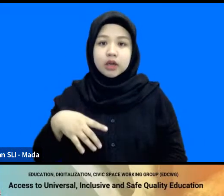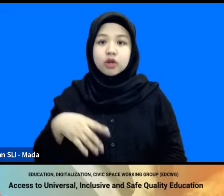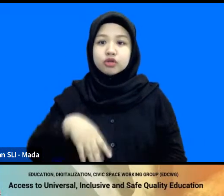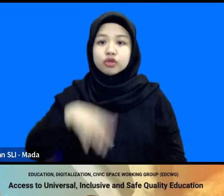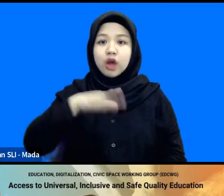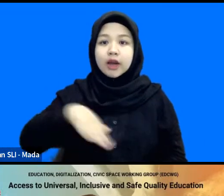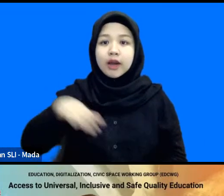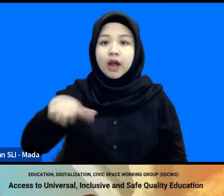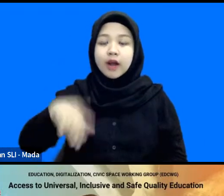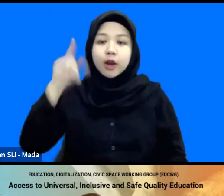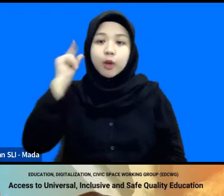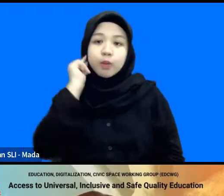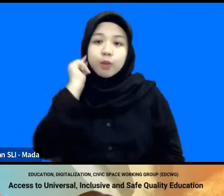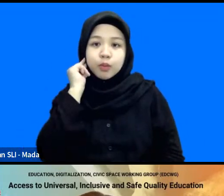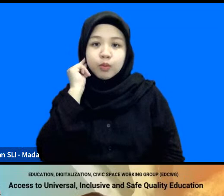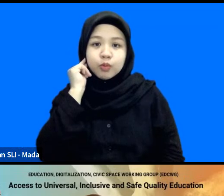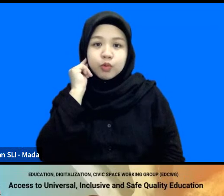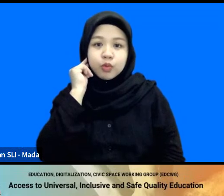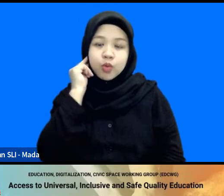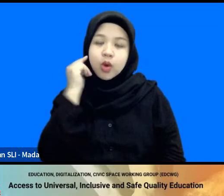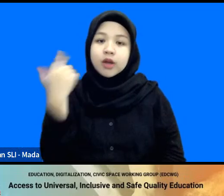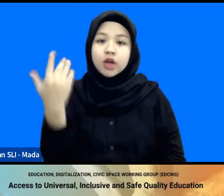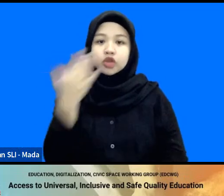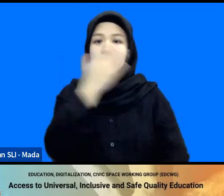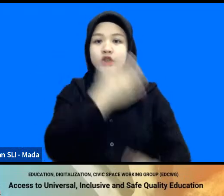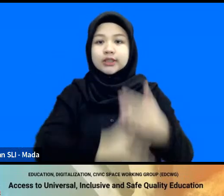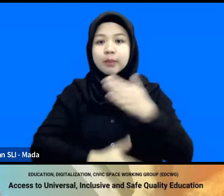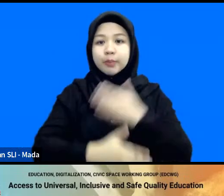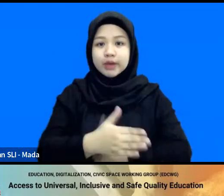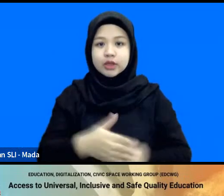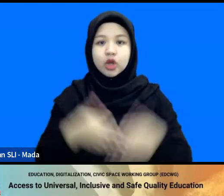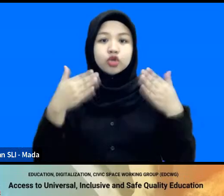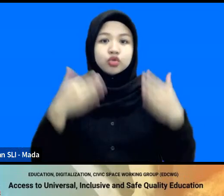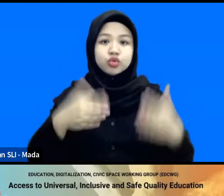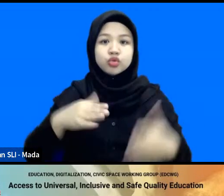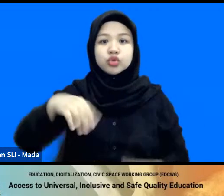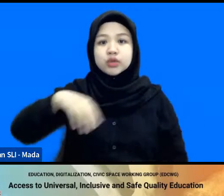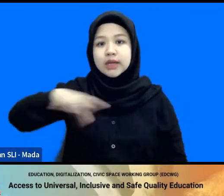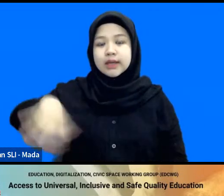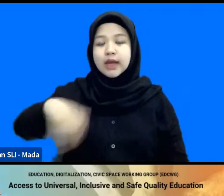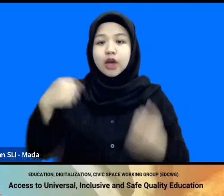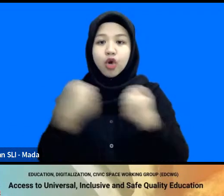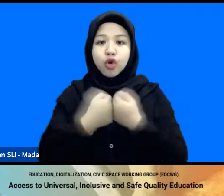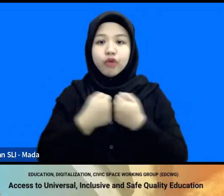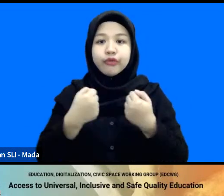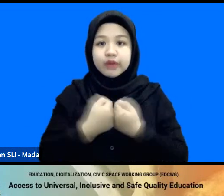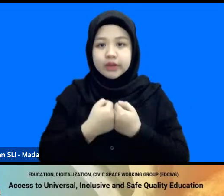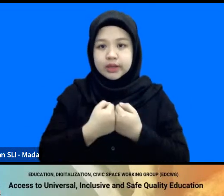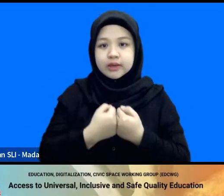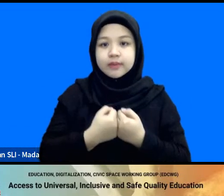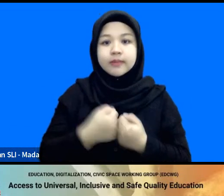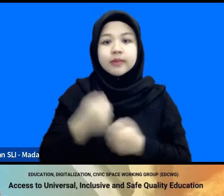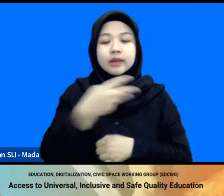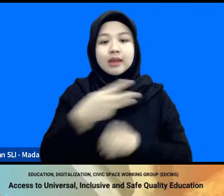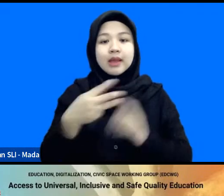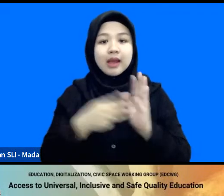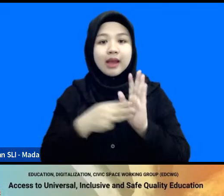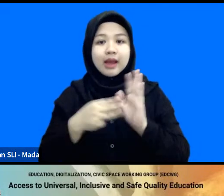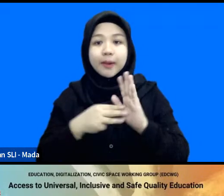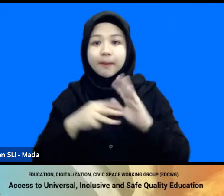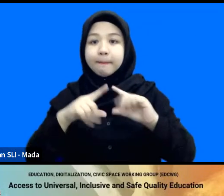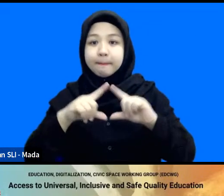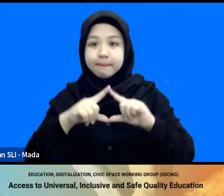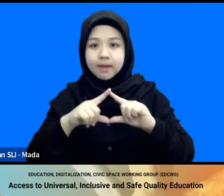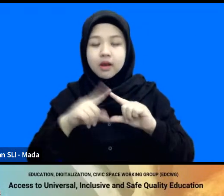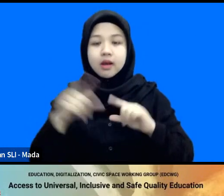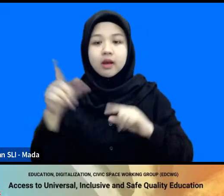environment. Emma is the head of education, policy, and advocacy for Save the Children UK. And before joining Save the Children,